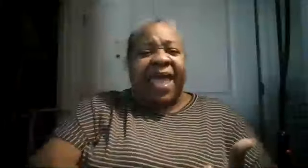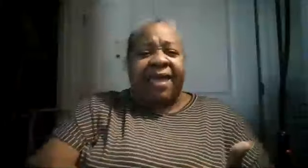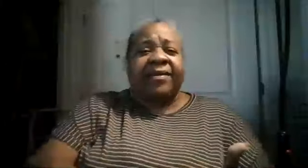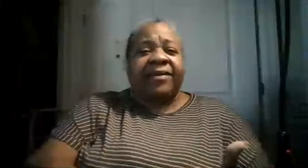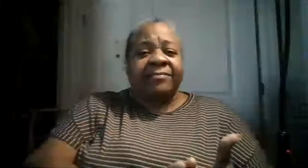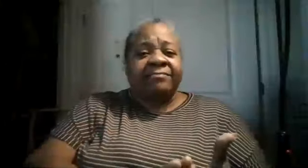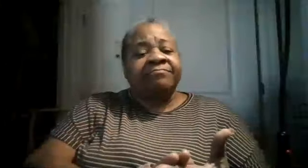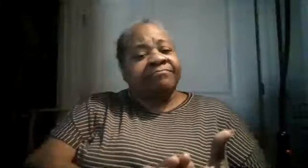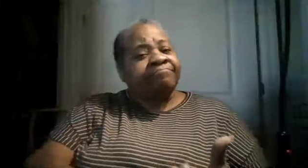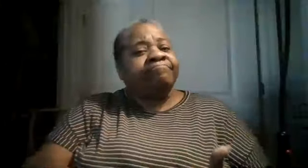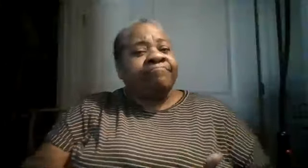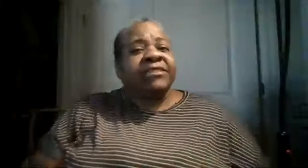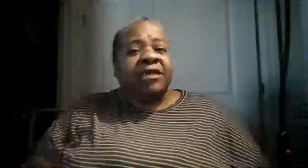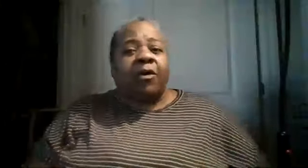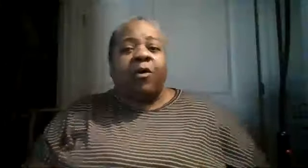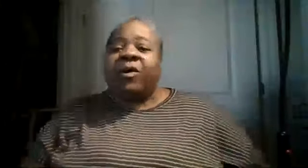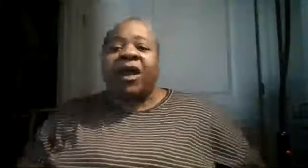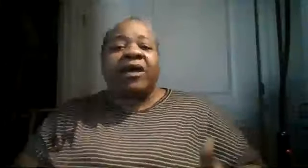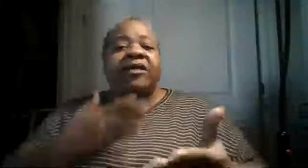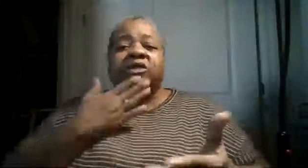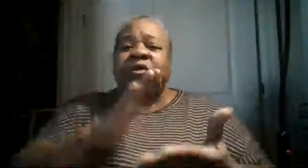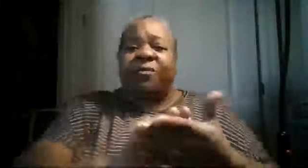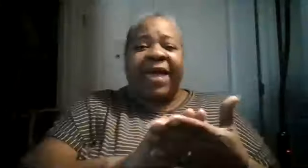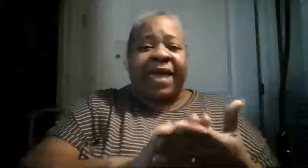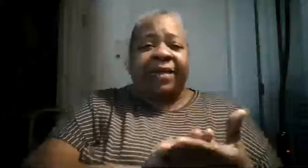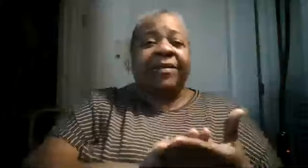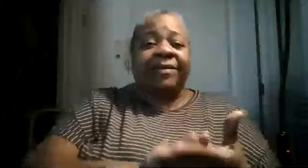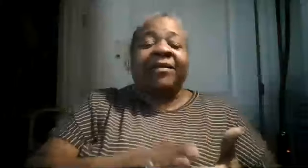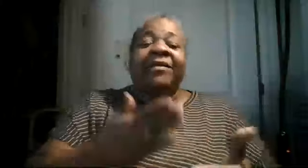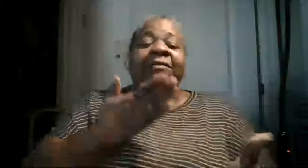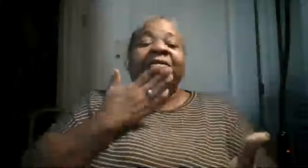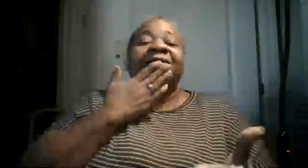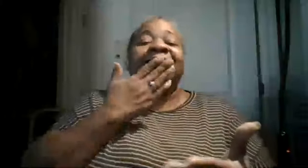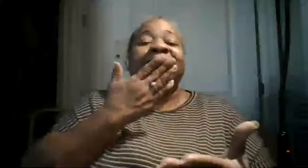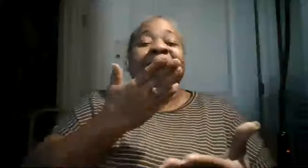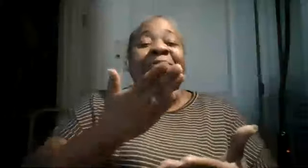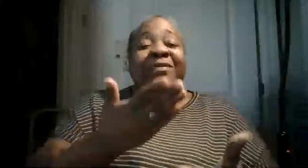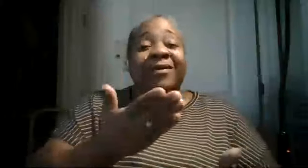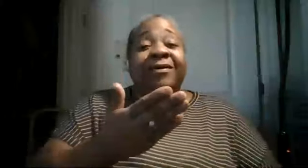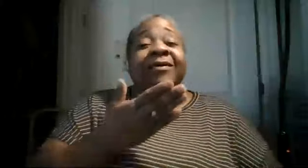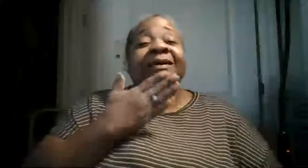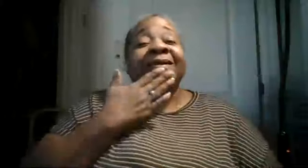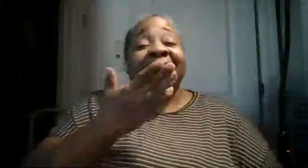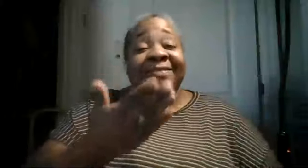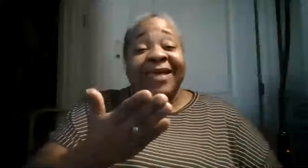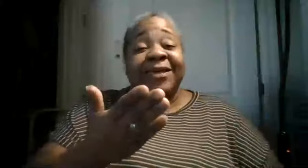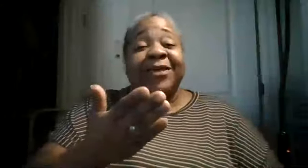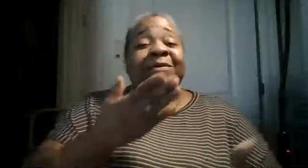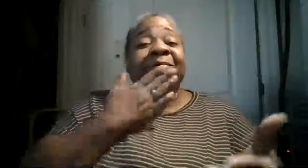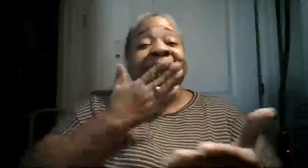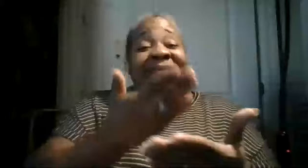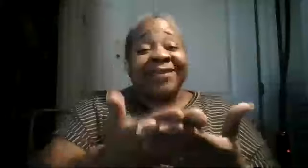bad. So we're not going to do the bad. We're going to do the good. Thank you.